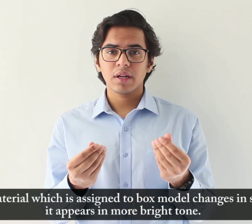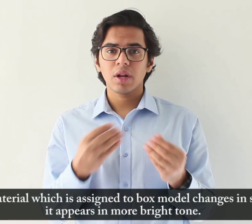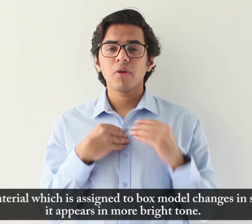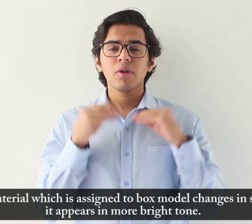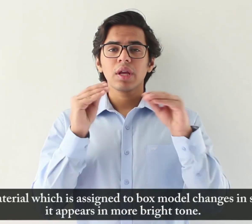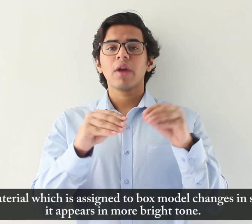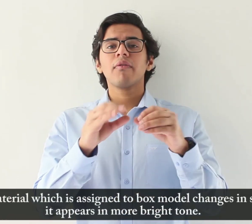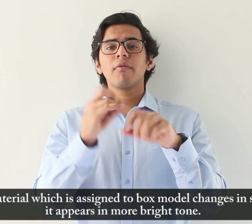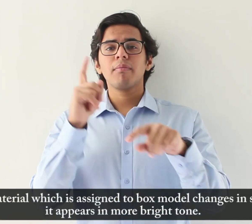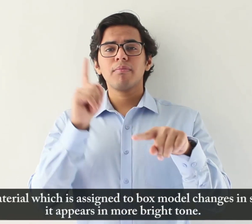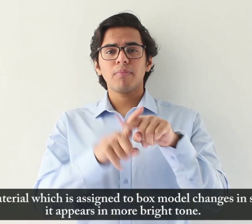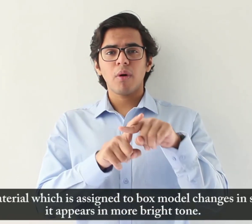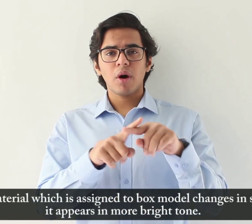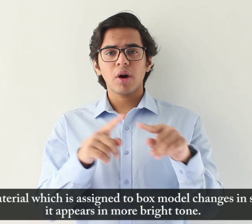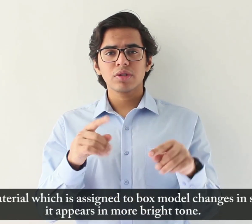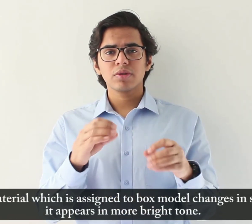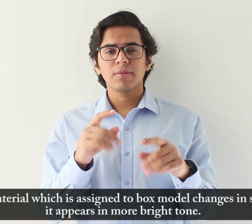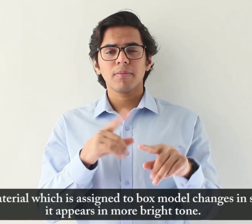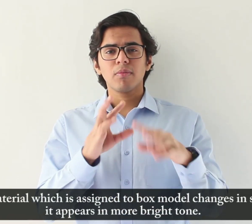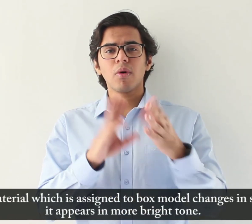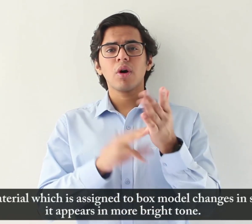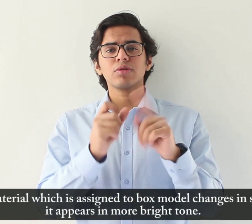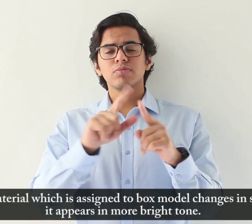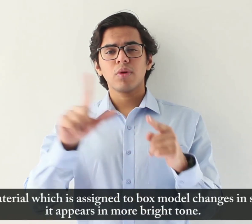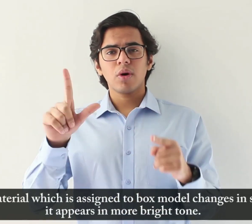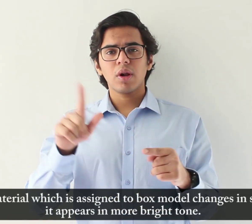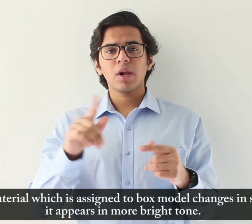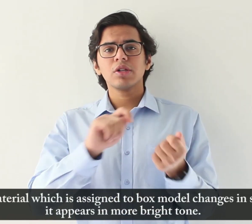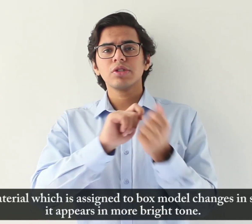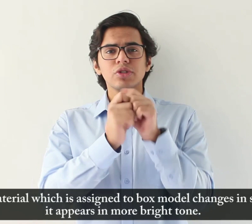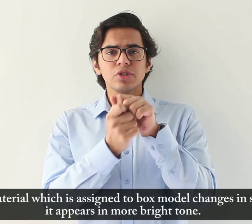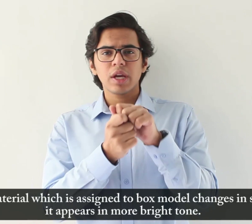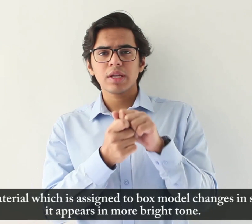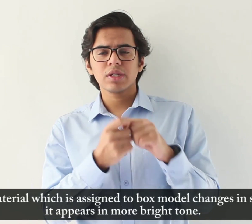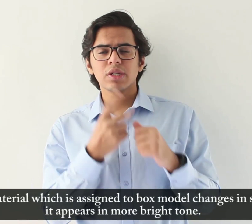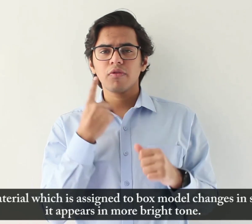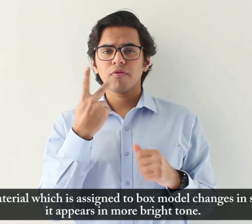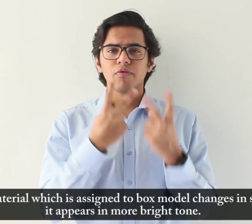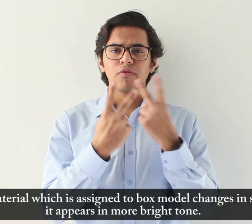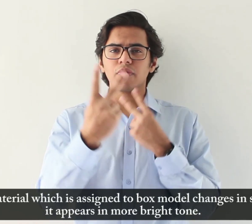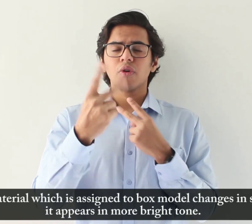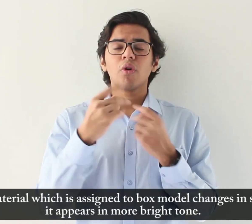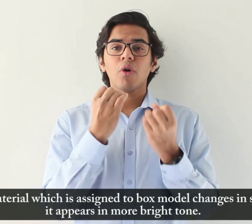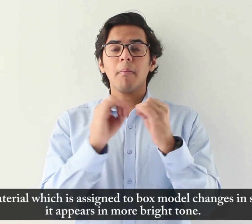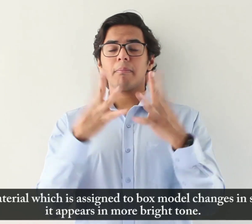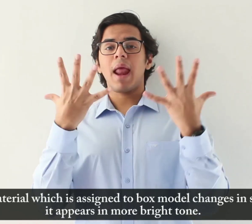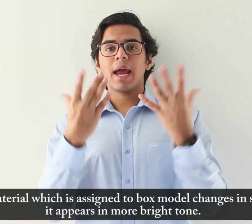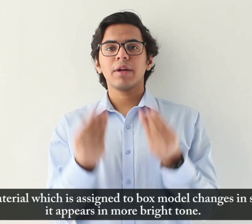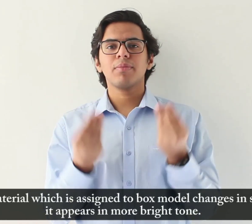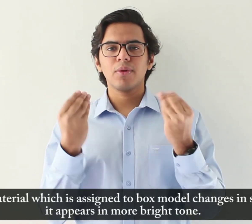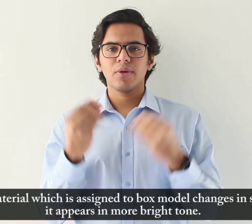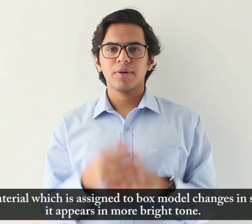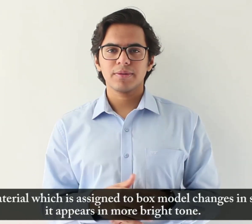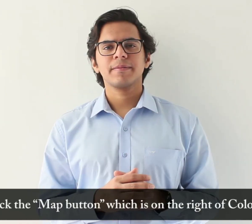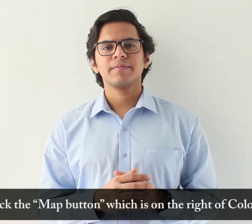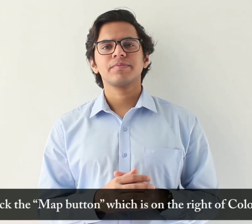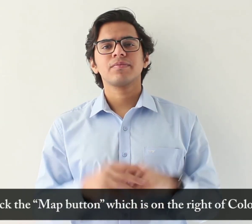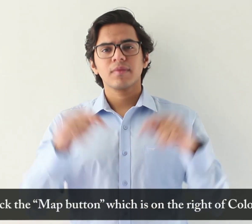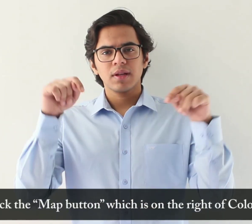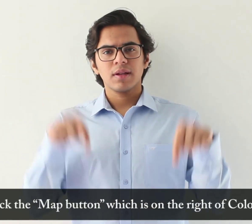Shading material which is assigned to box model changes in scene view. It appears in more bright